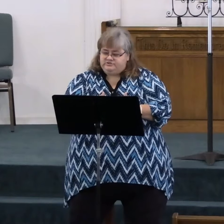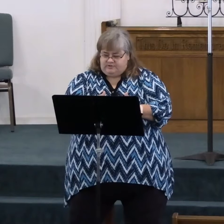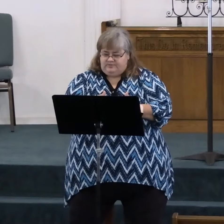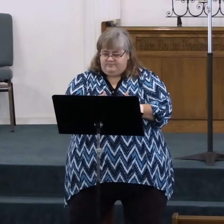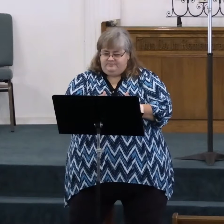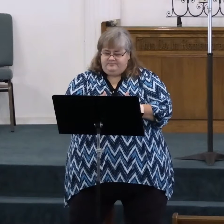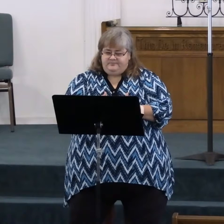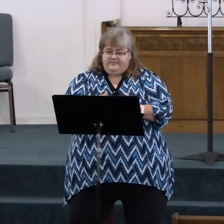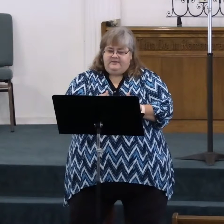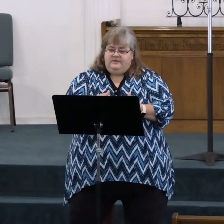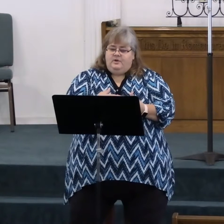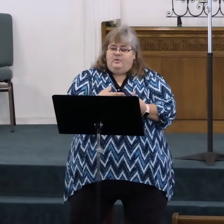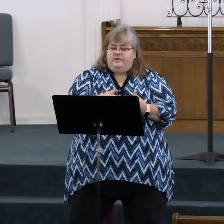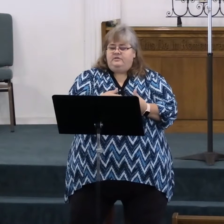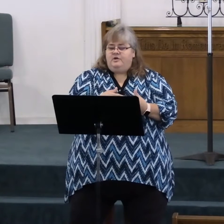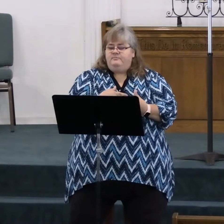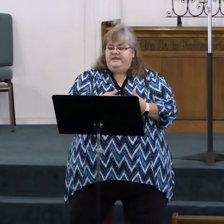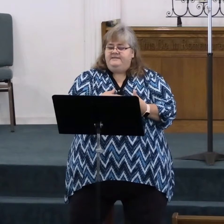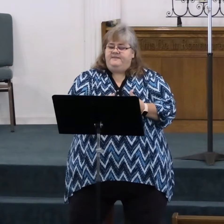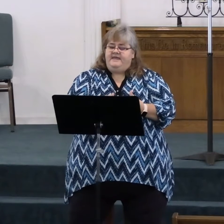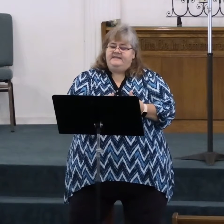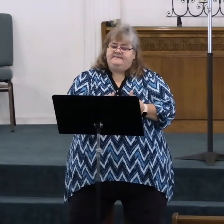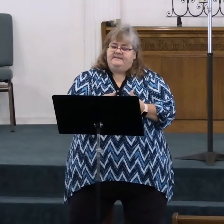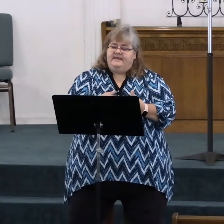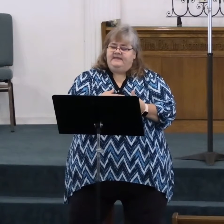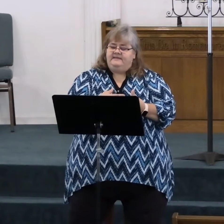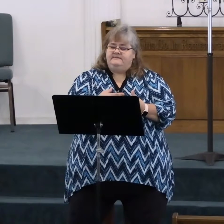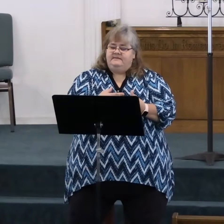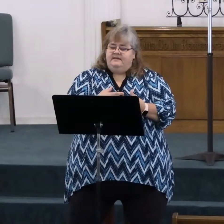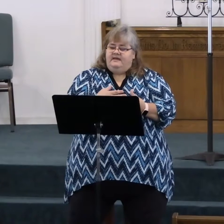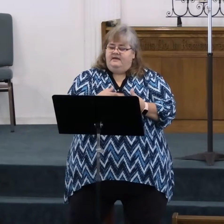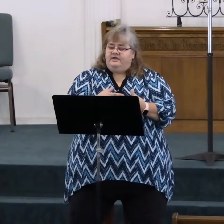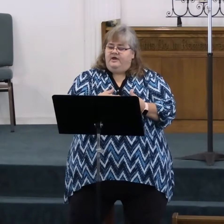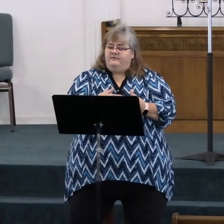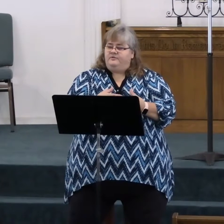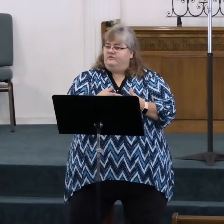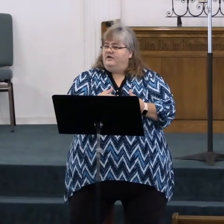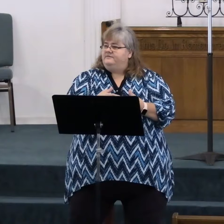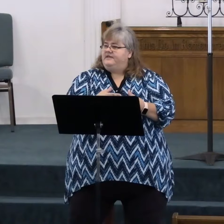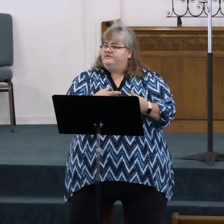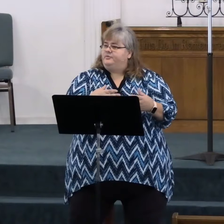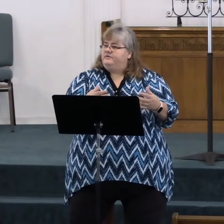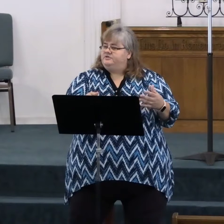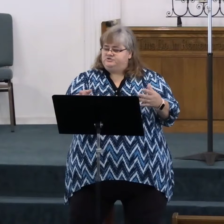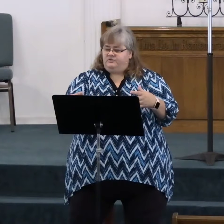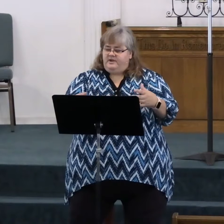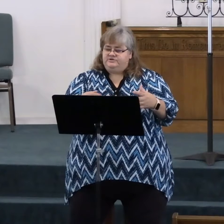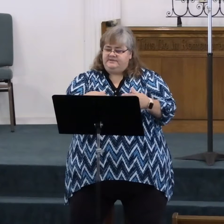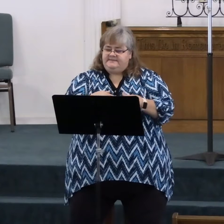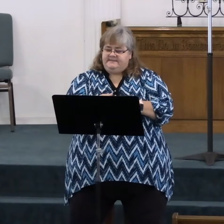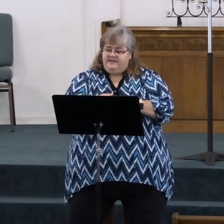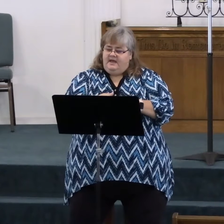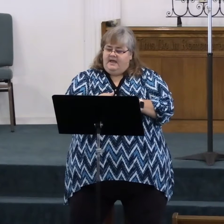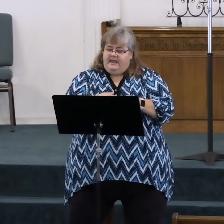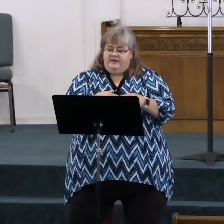treasure. We learn many things and uncover a lot of things previous generations and